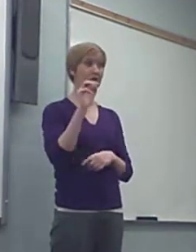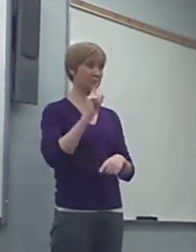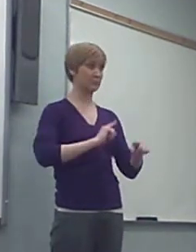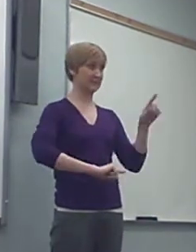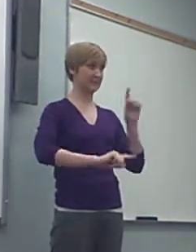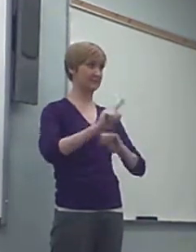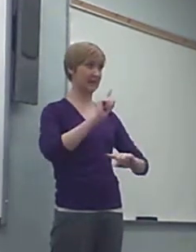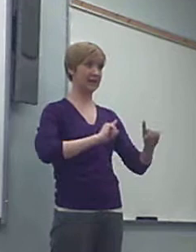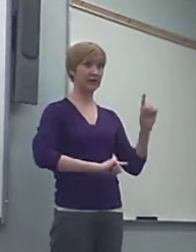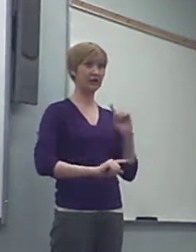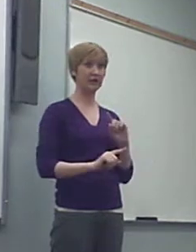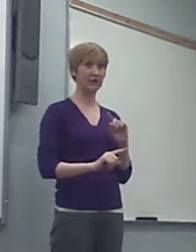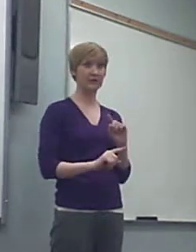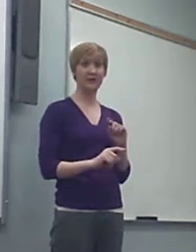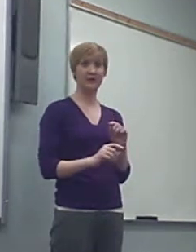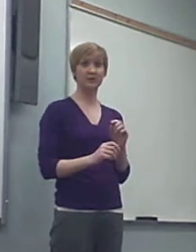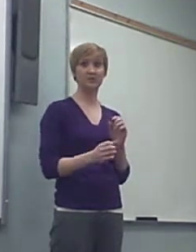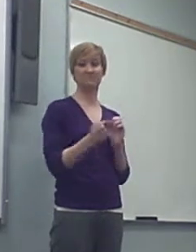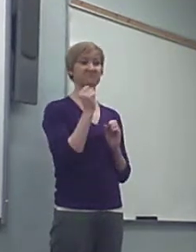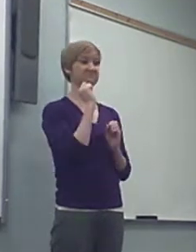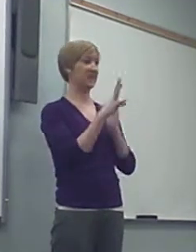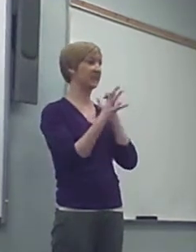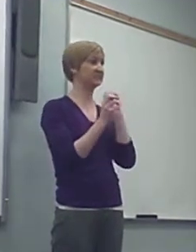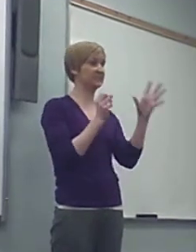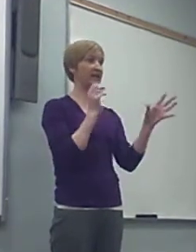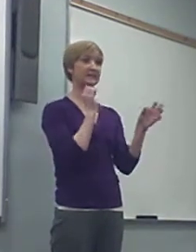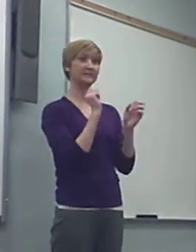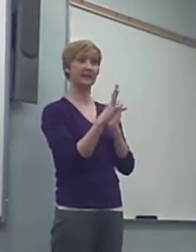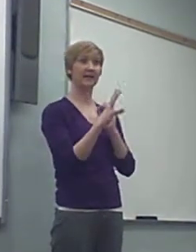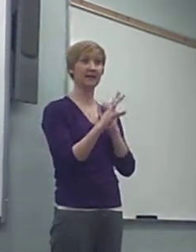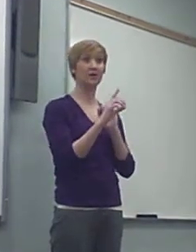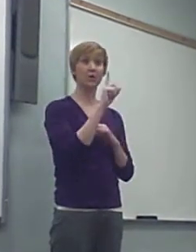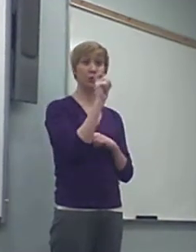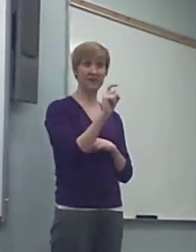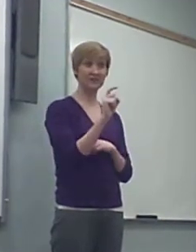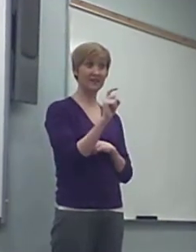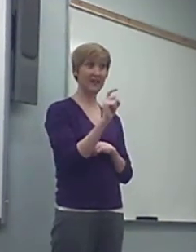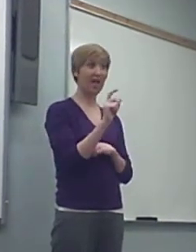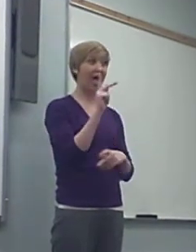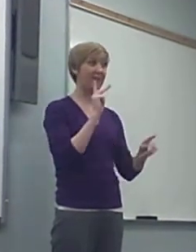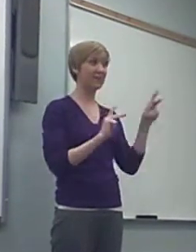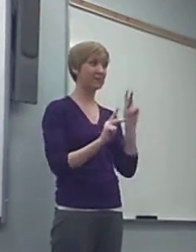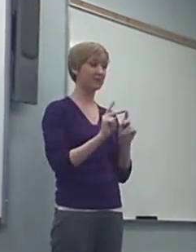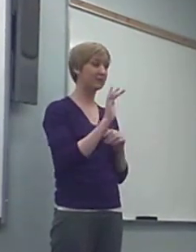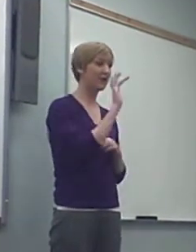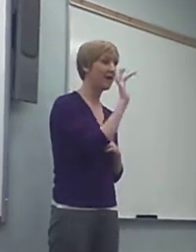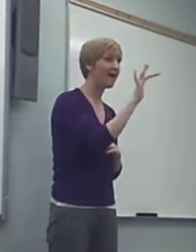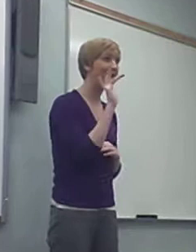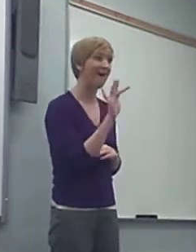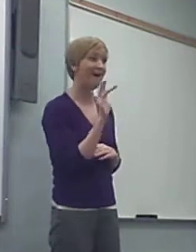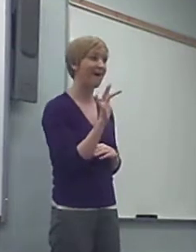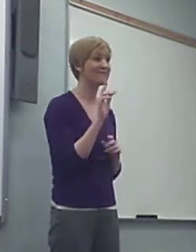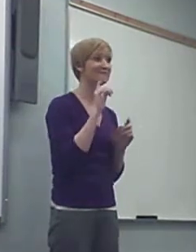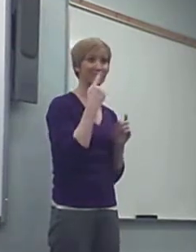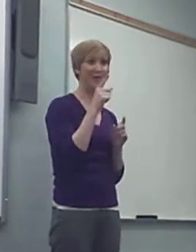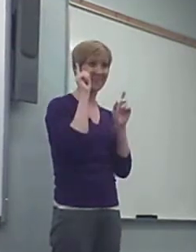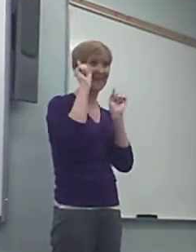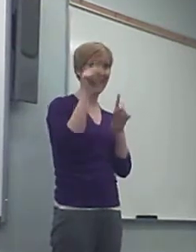very awesome. Marika's signing the questions, and then people could click on, you know, the answers to them. We just wanted to know, what are you guys experiencing in the religious